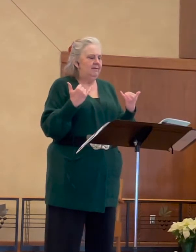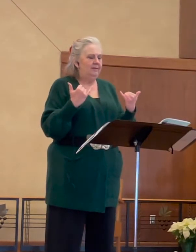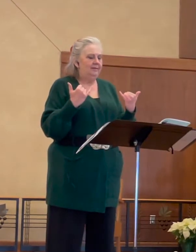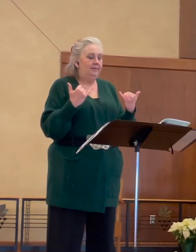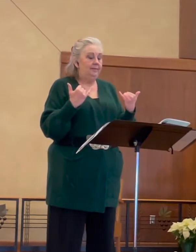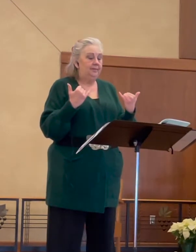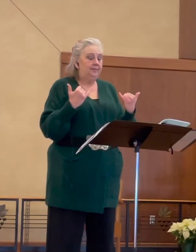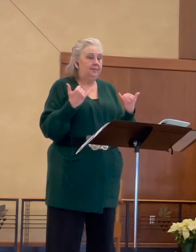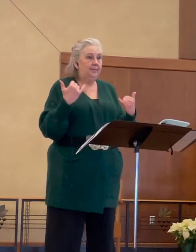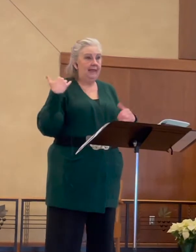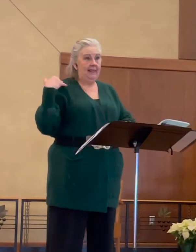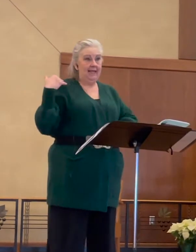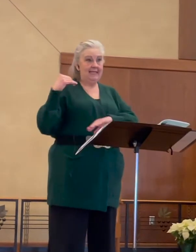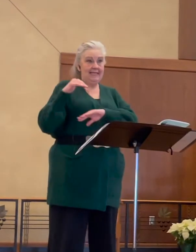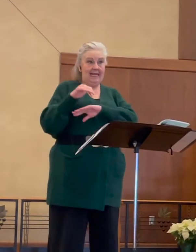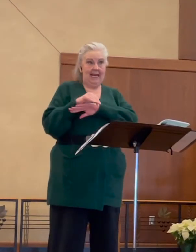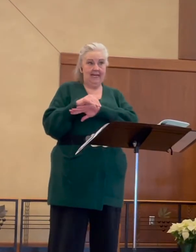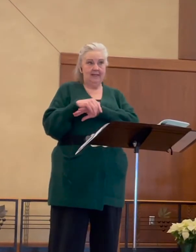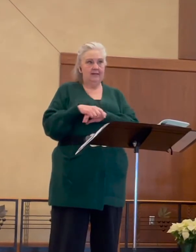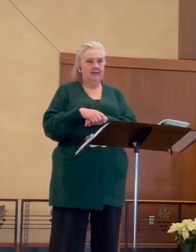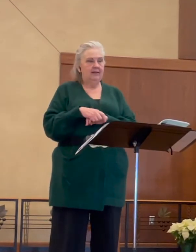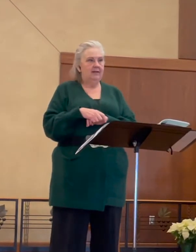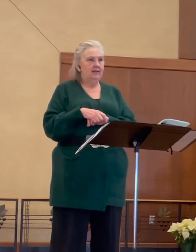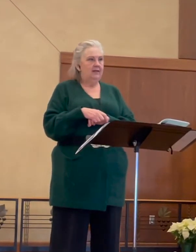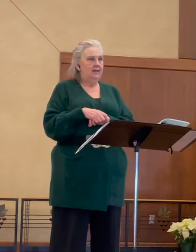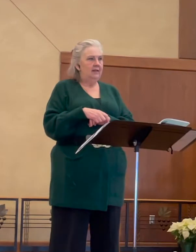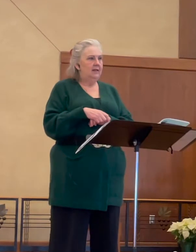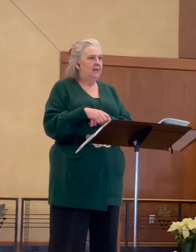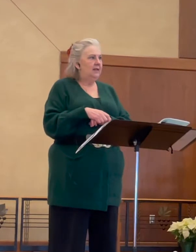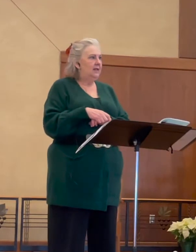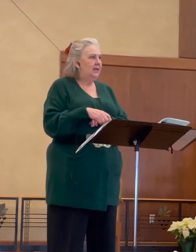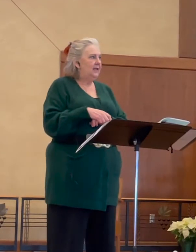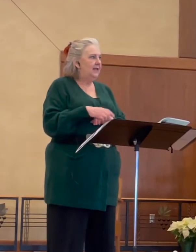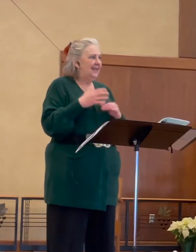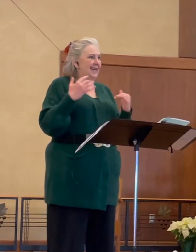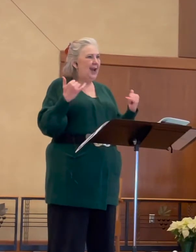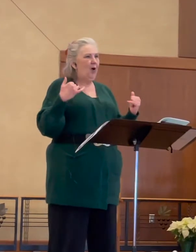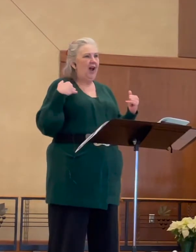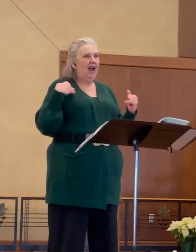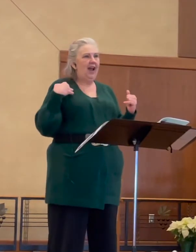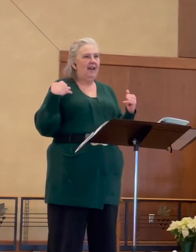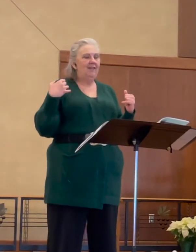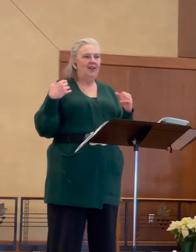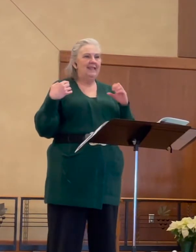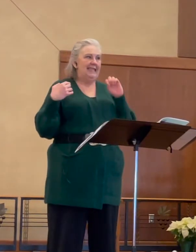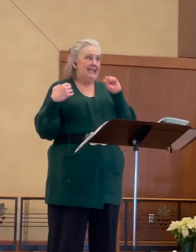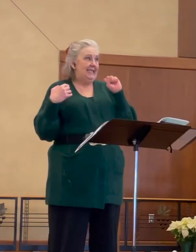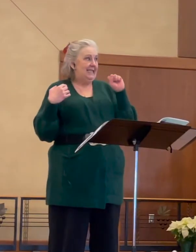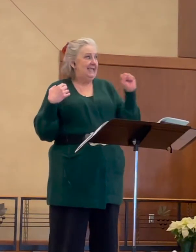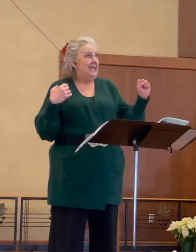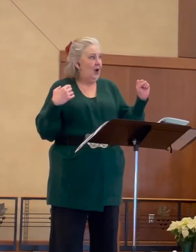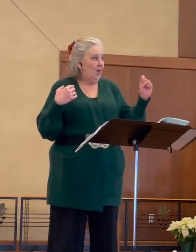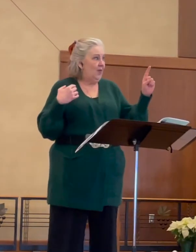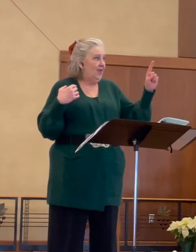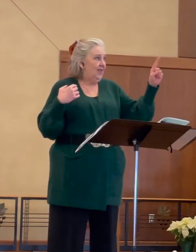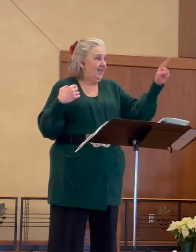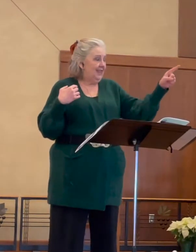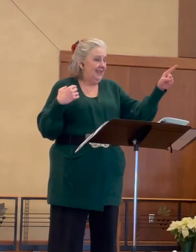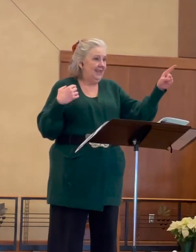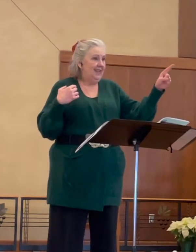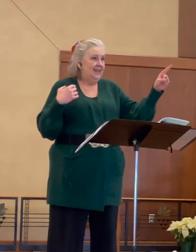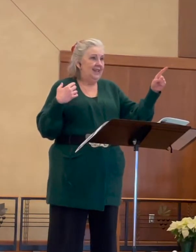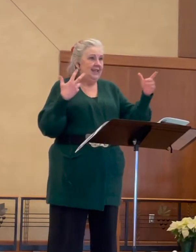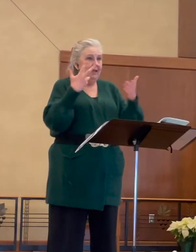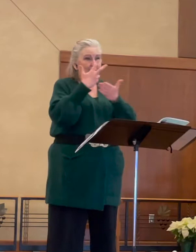Now last night, out on what I have deemed the south annex of the sanctuary, we celebrated